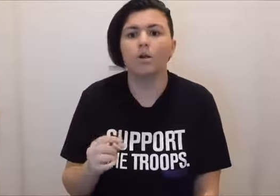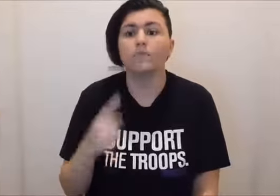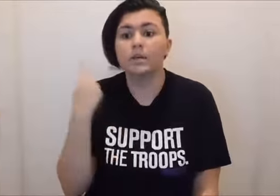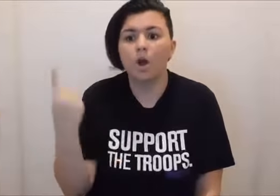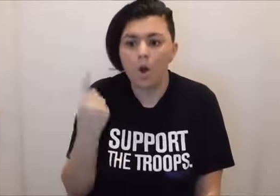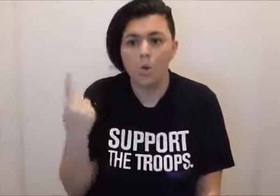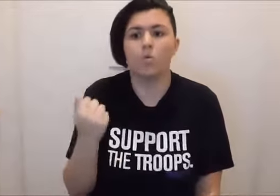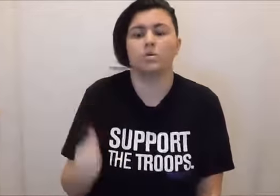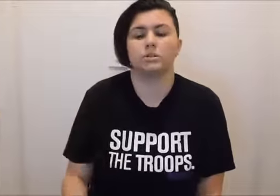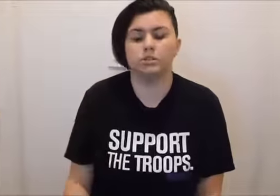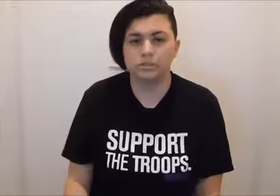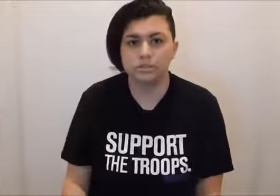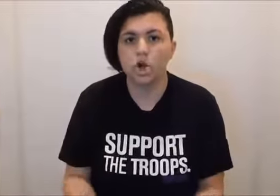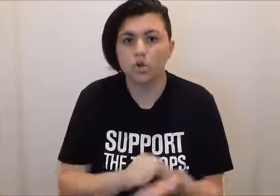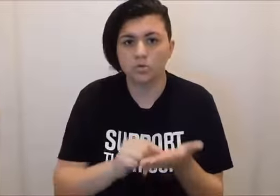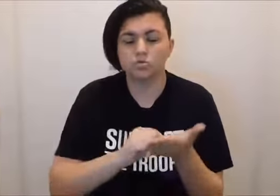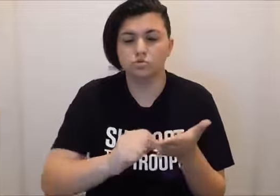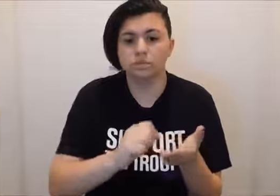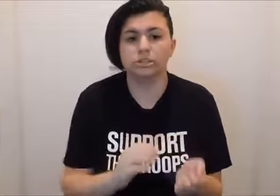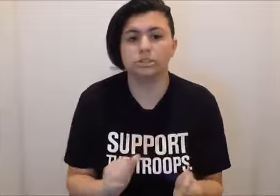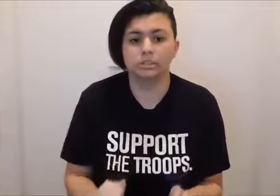accounts of the Trojan War that we have.